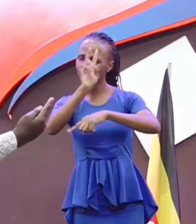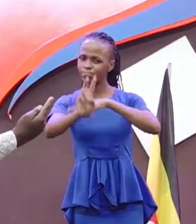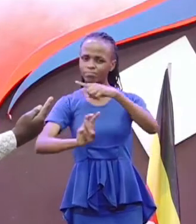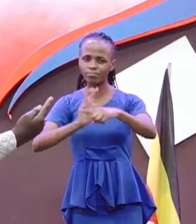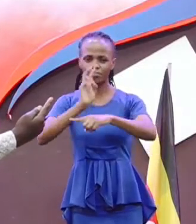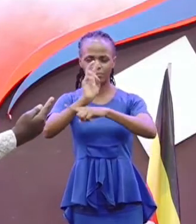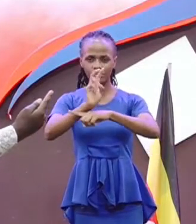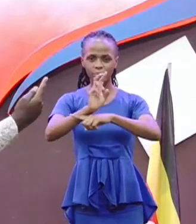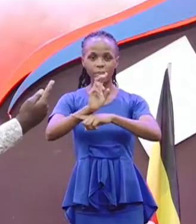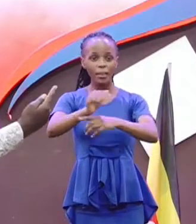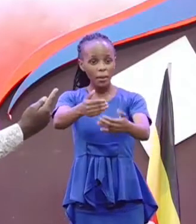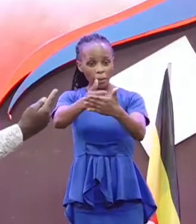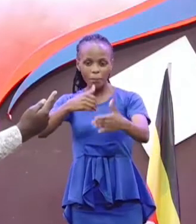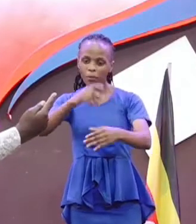prophet.